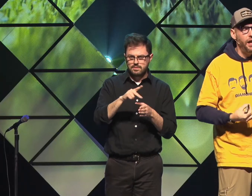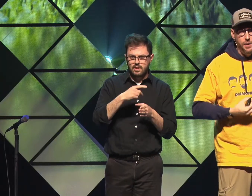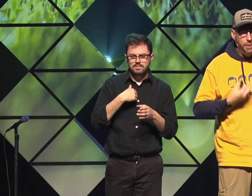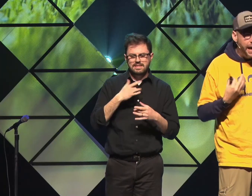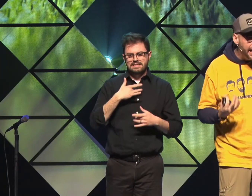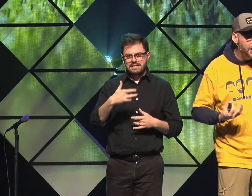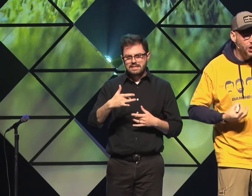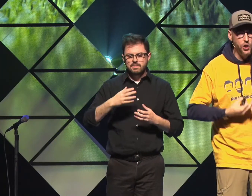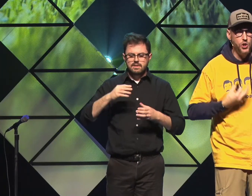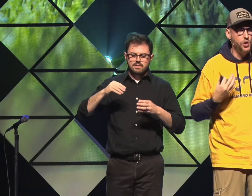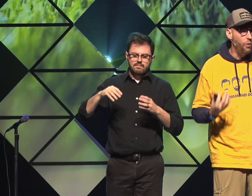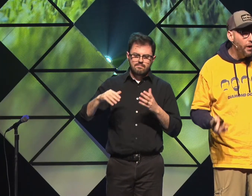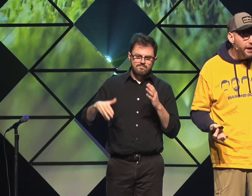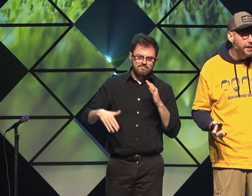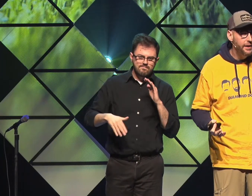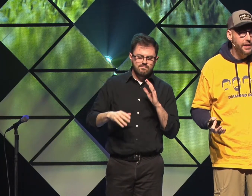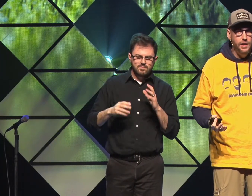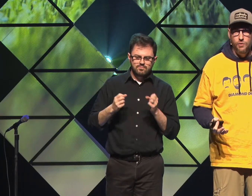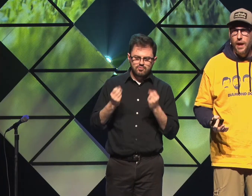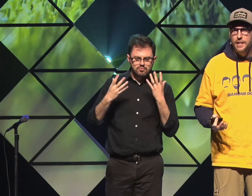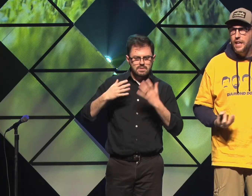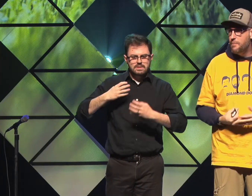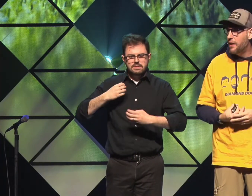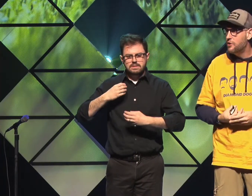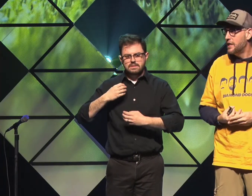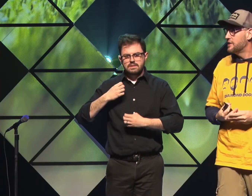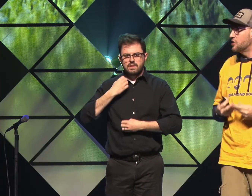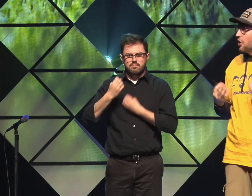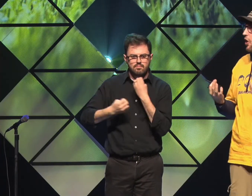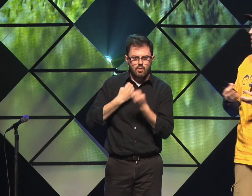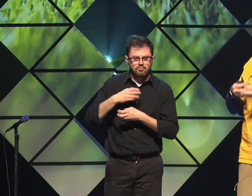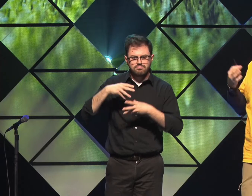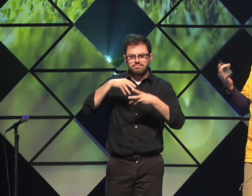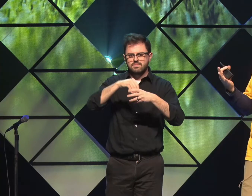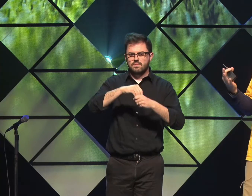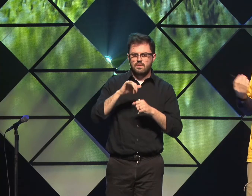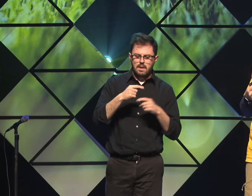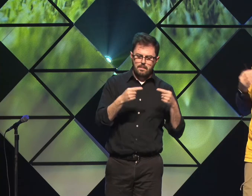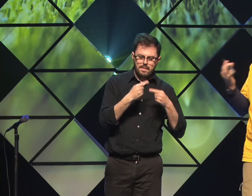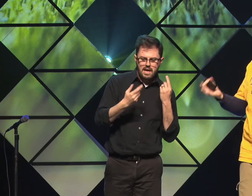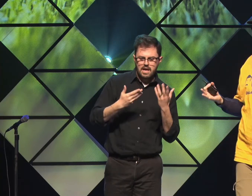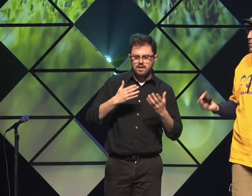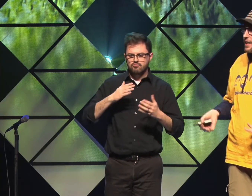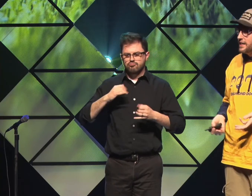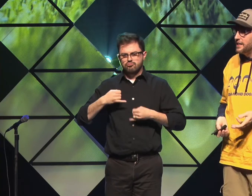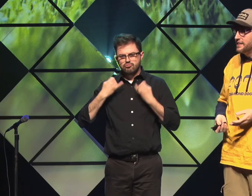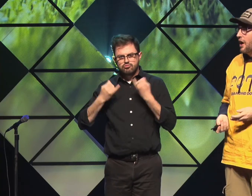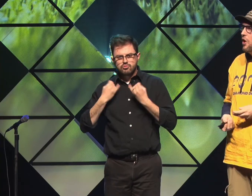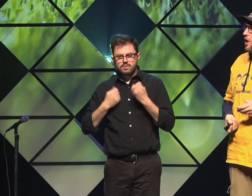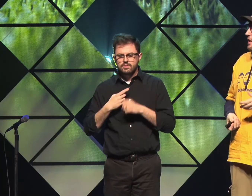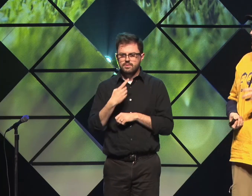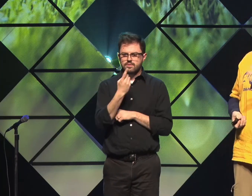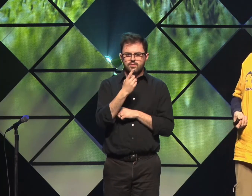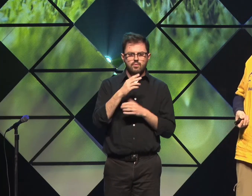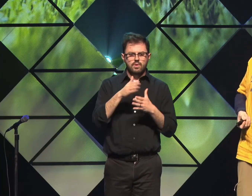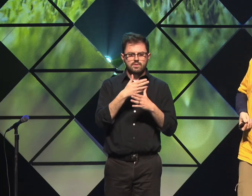with pain or joy, right? Dave Matthews has a song where there's a lyric that says, funny the way it is, how like the worst moment